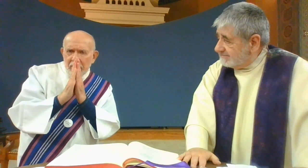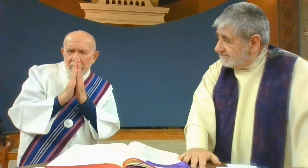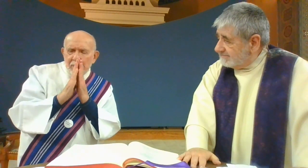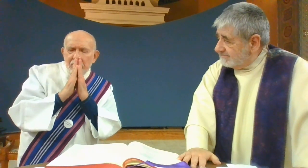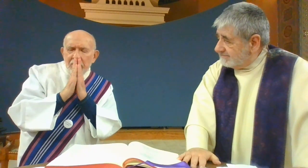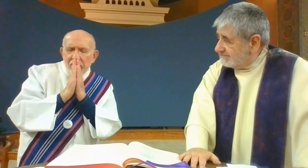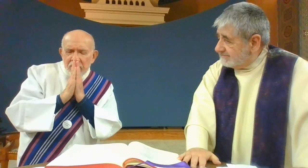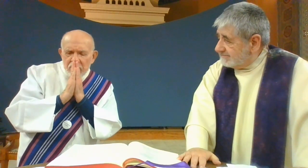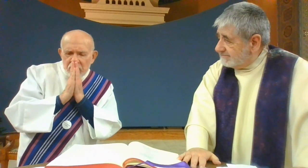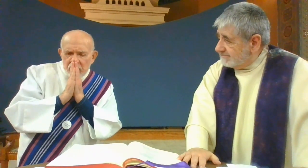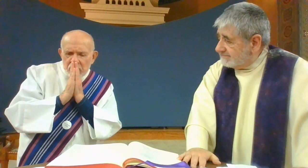our prayers.